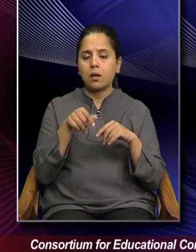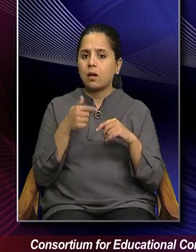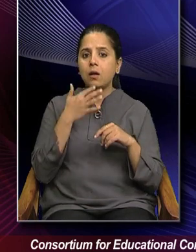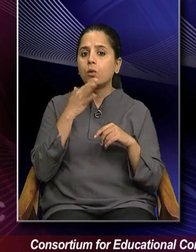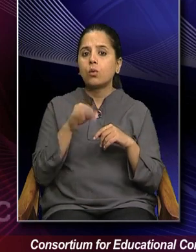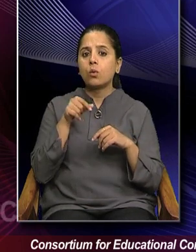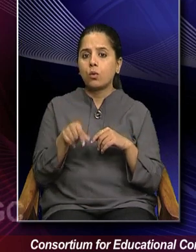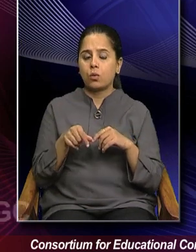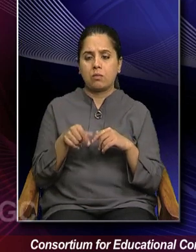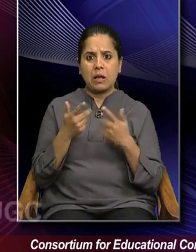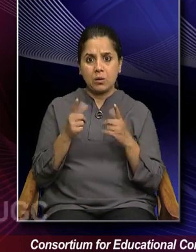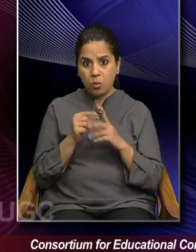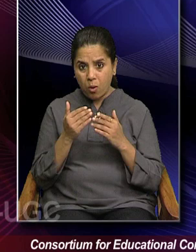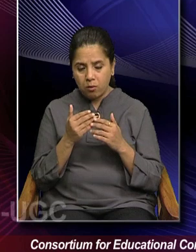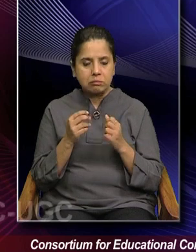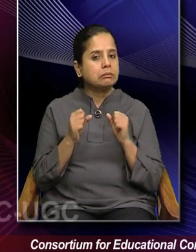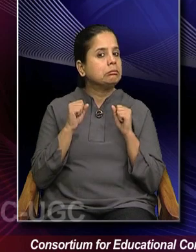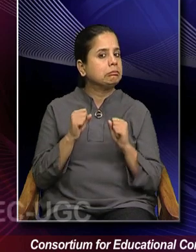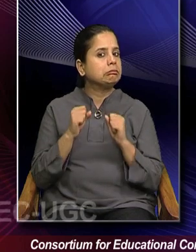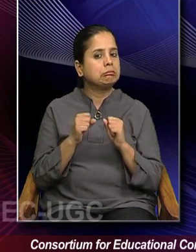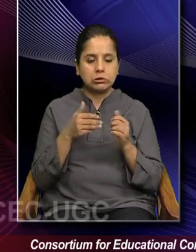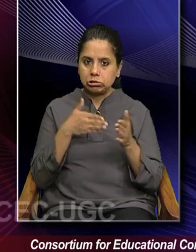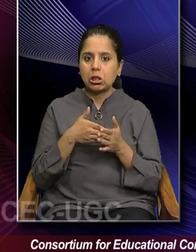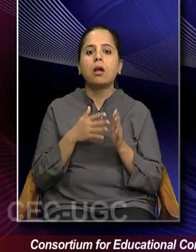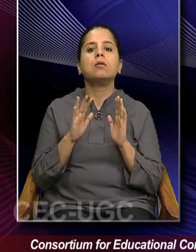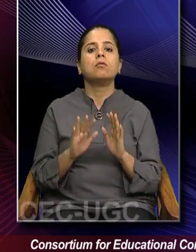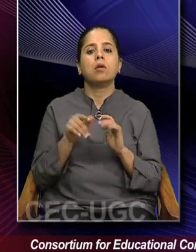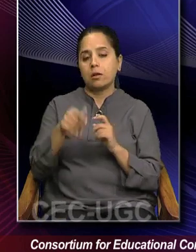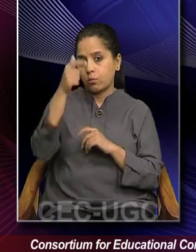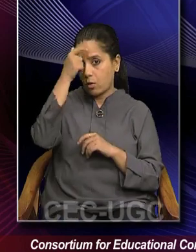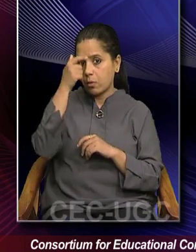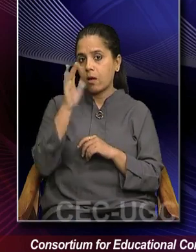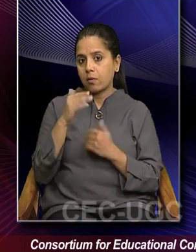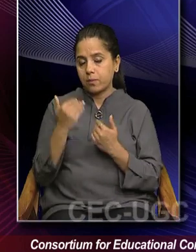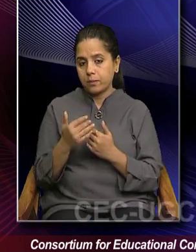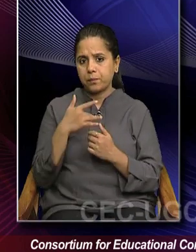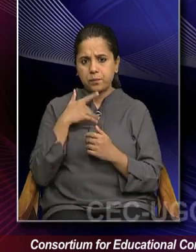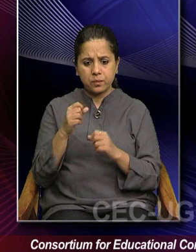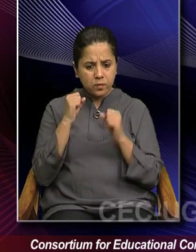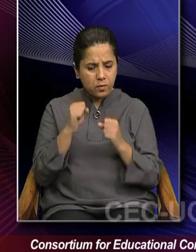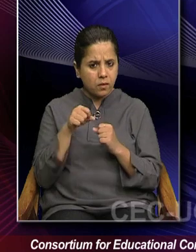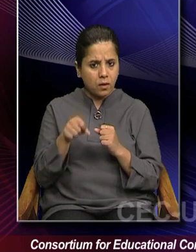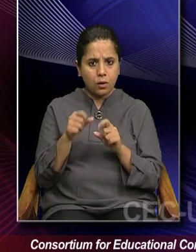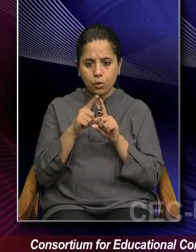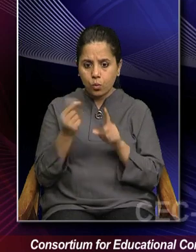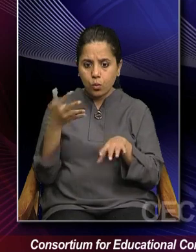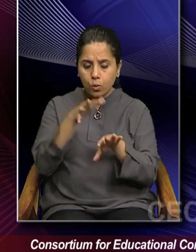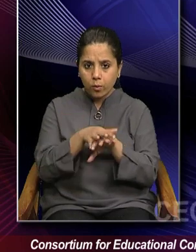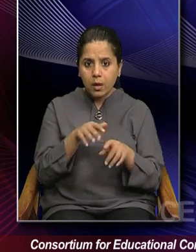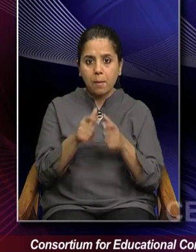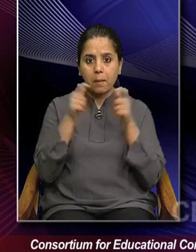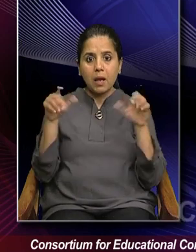logistically very challenging. There is a problem of difficulty to implement in the